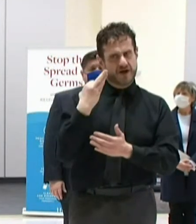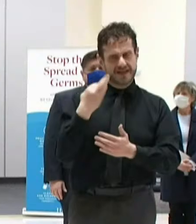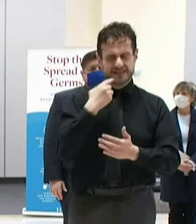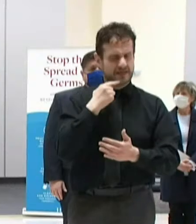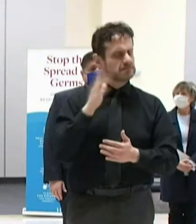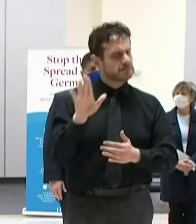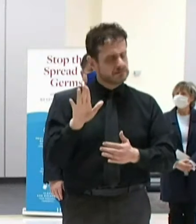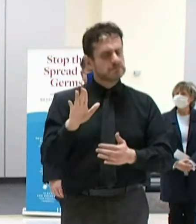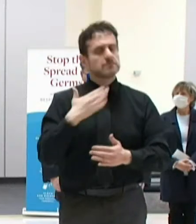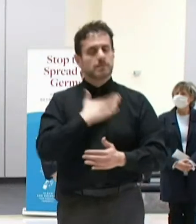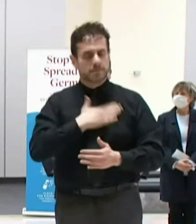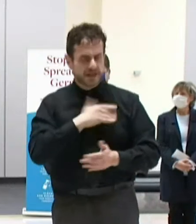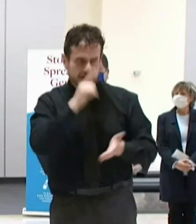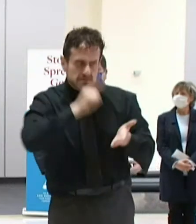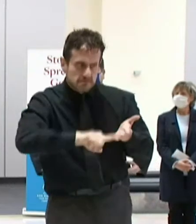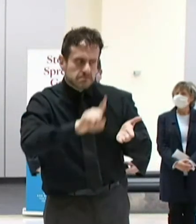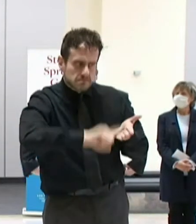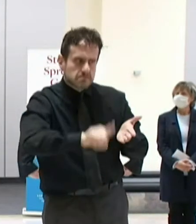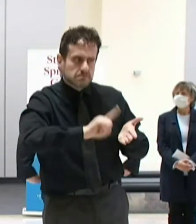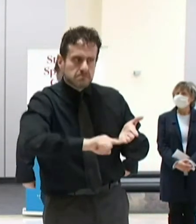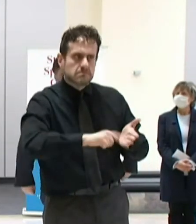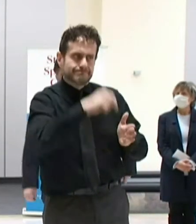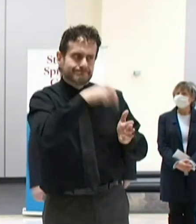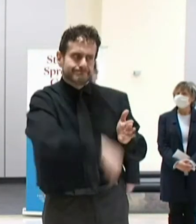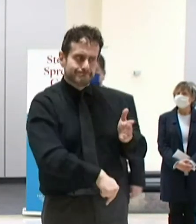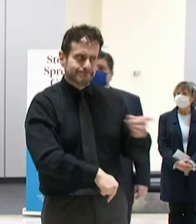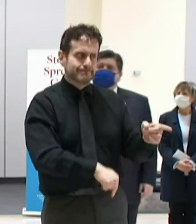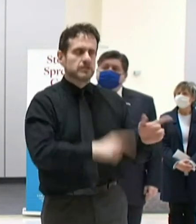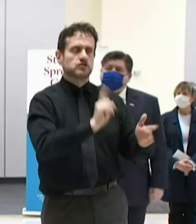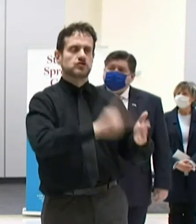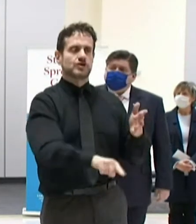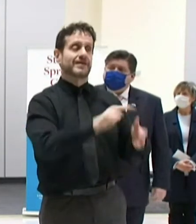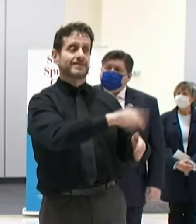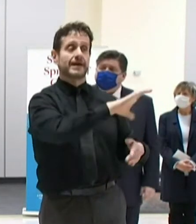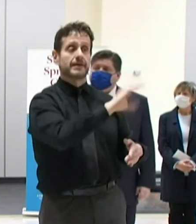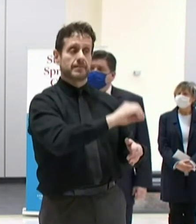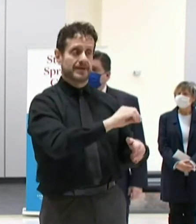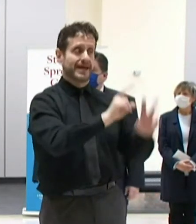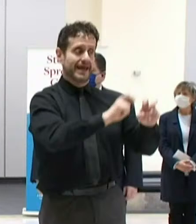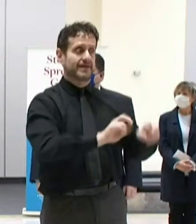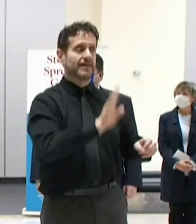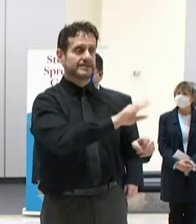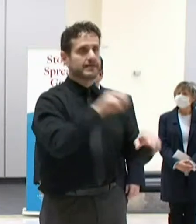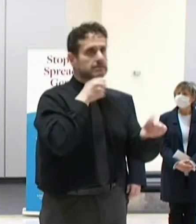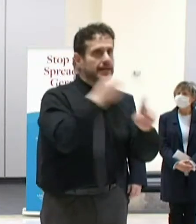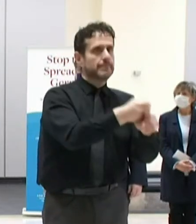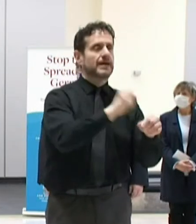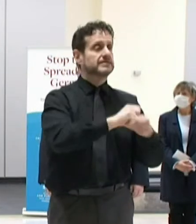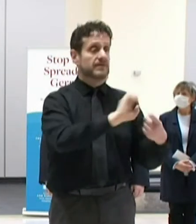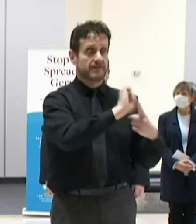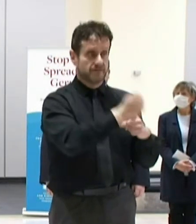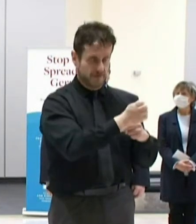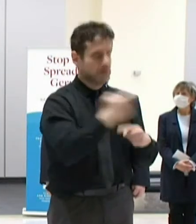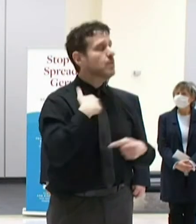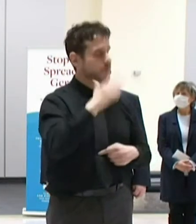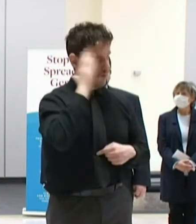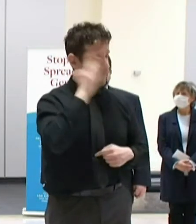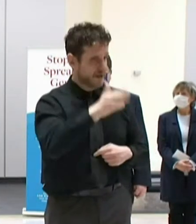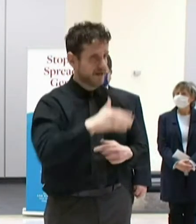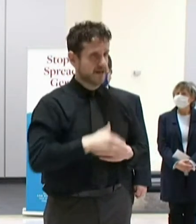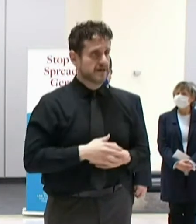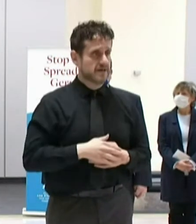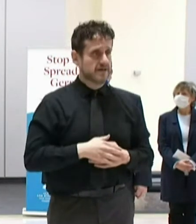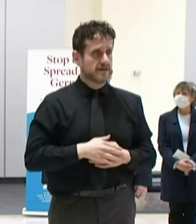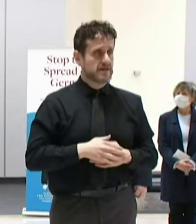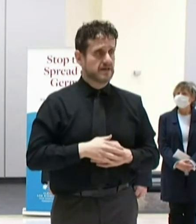asking us to conduct a more extensive environmental analysis, and we're going to do that. So as a result of